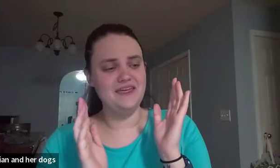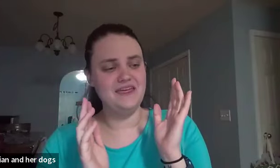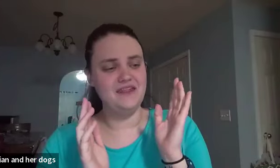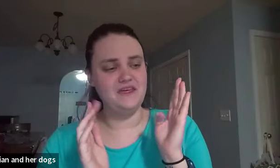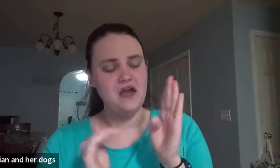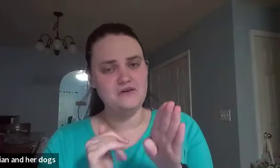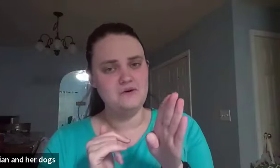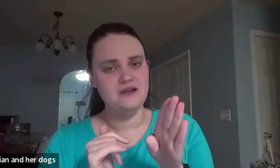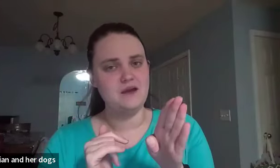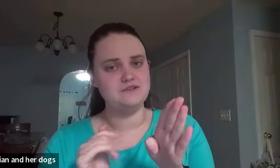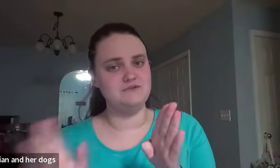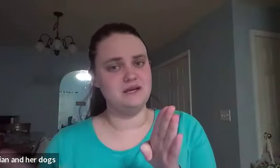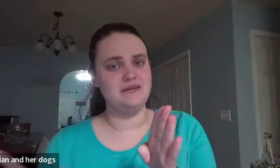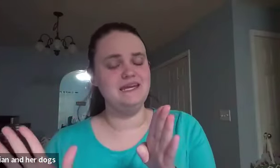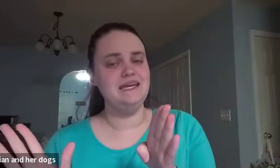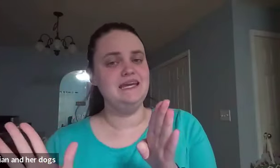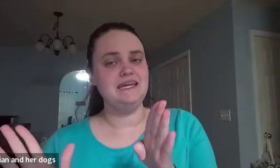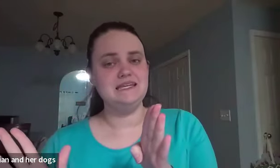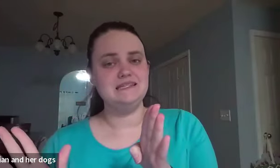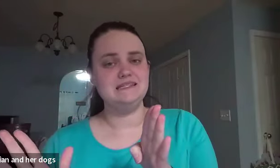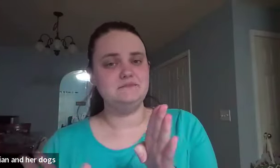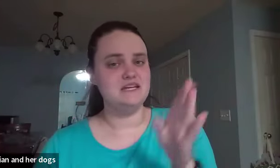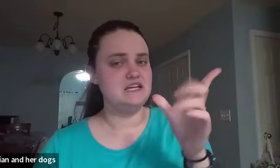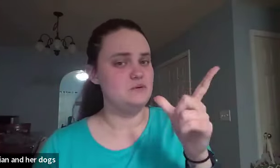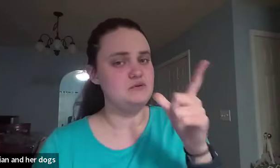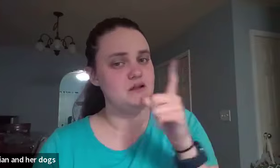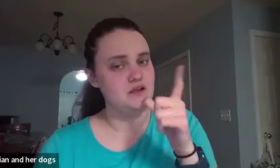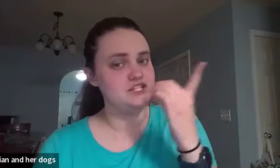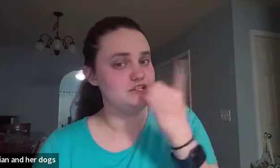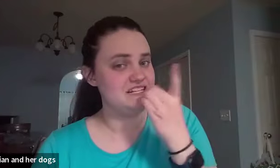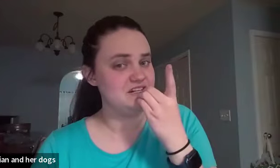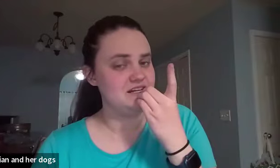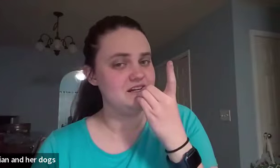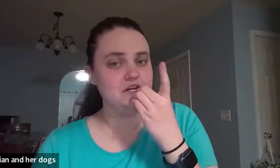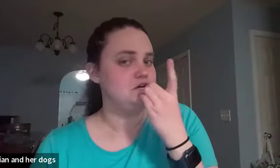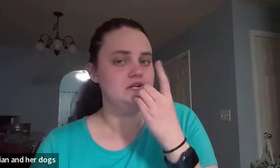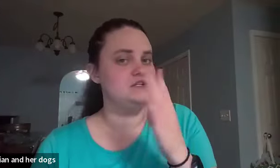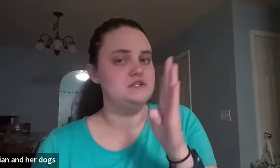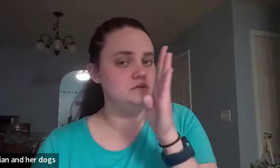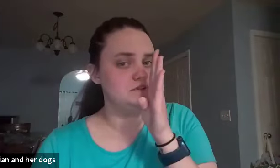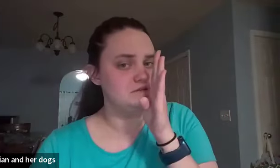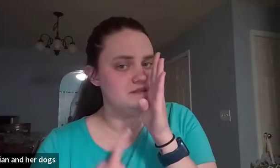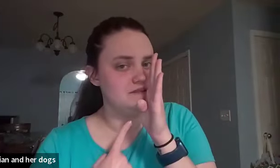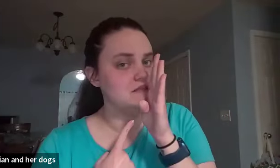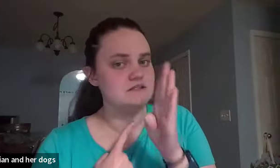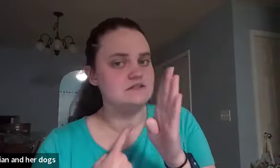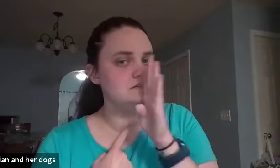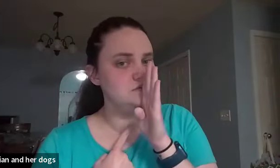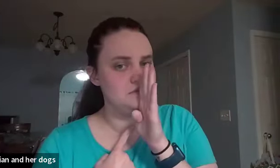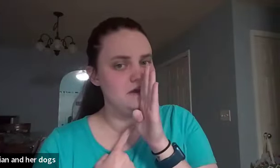and then the other one I was going to recommend is because I know we do our lunch and our dinner here. Don't do this. Don't do